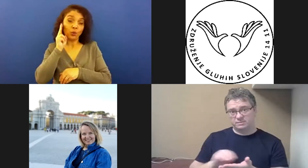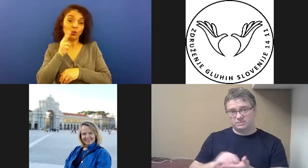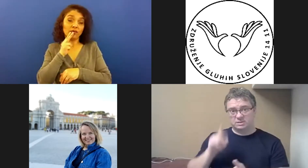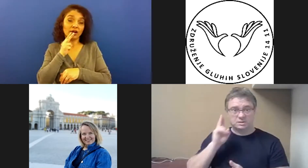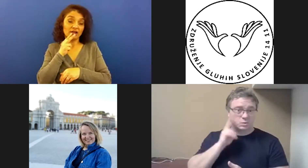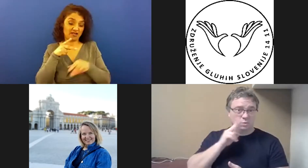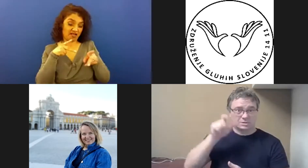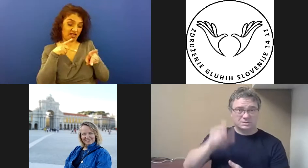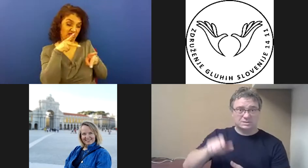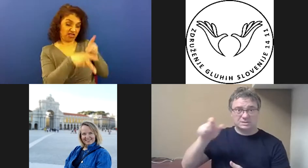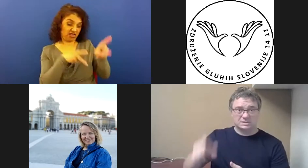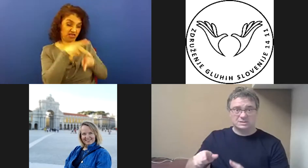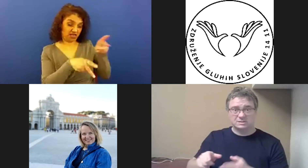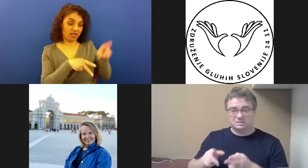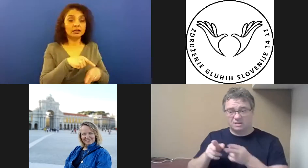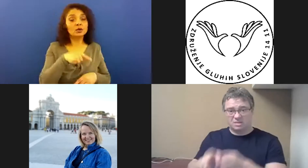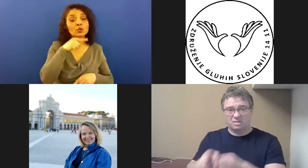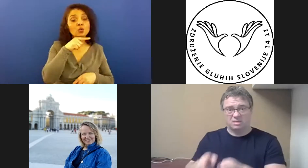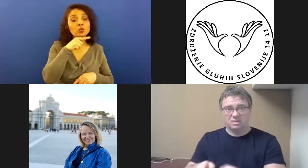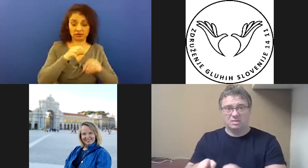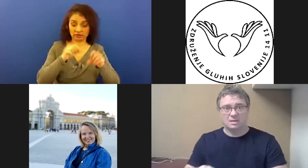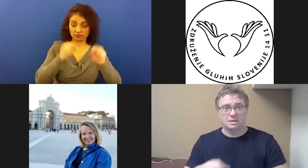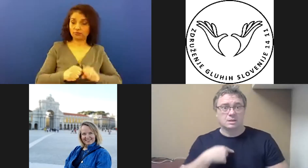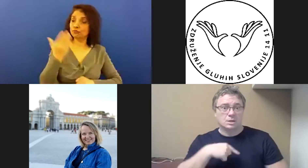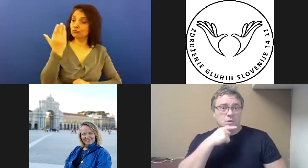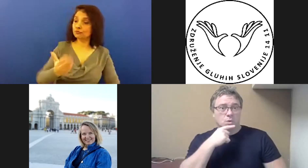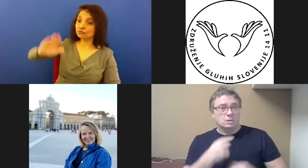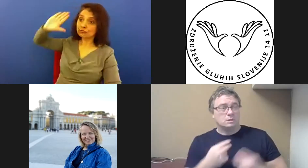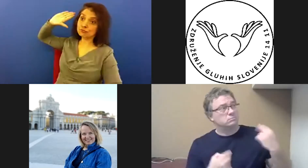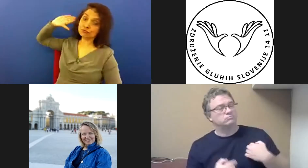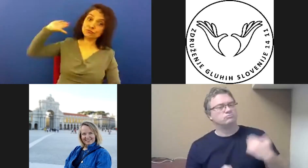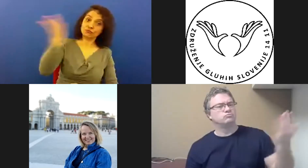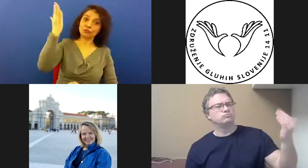They asked the same question to my mother. And my mother said,